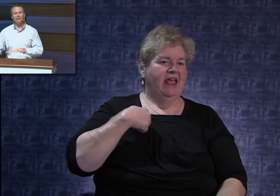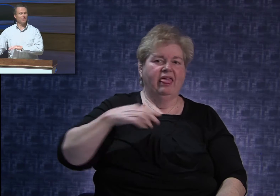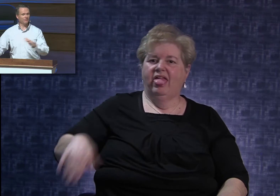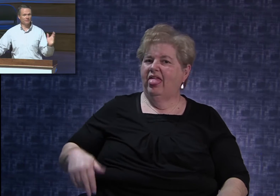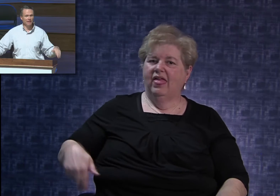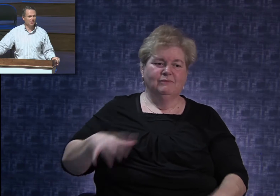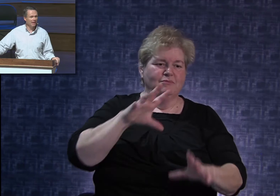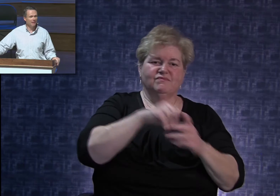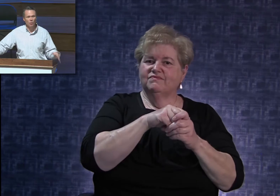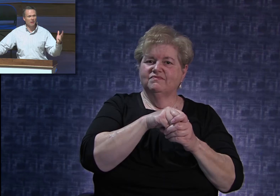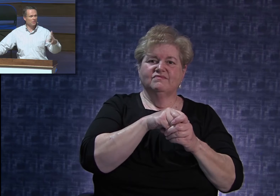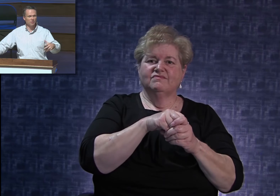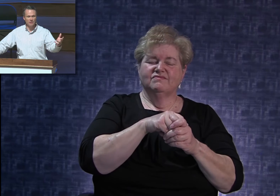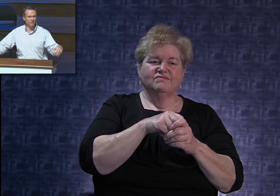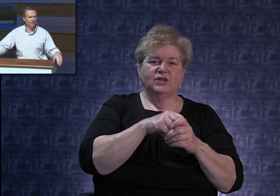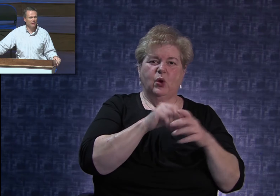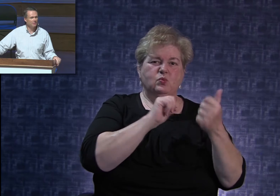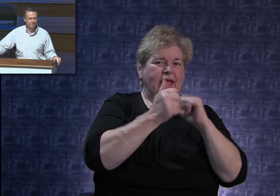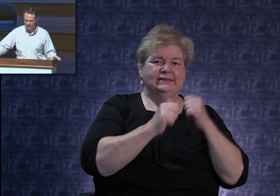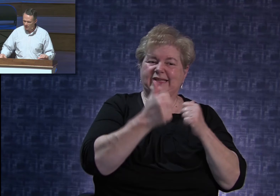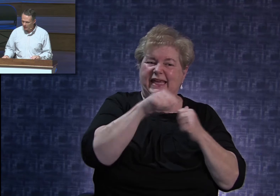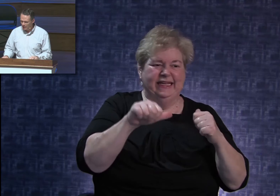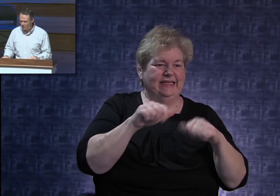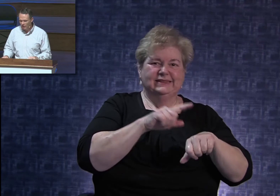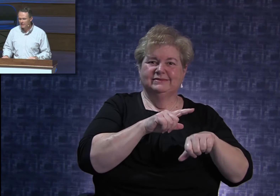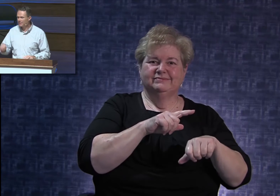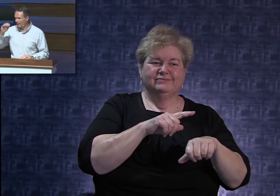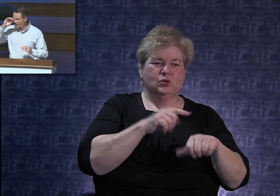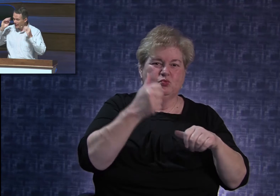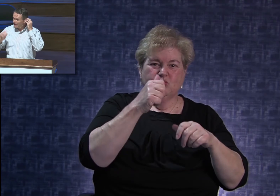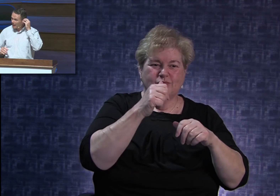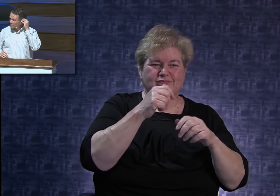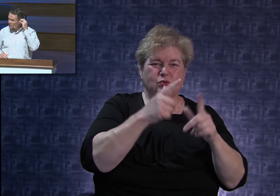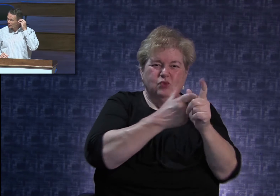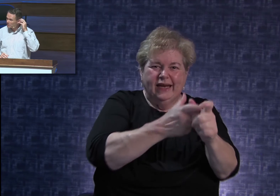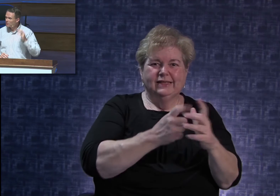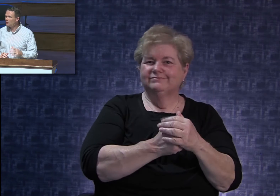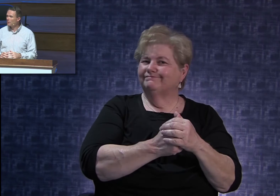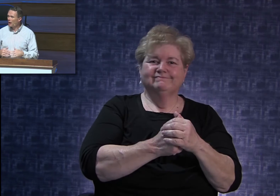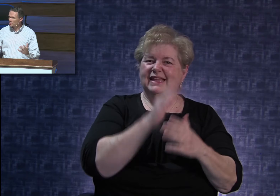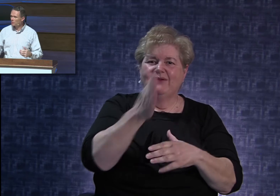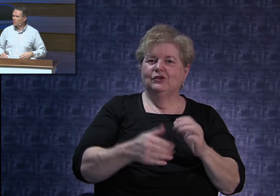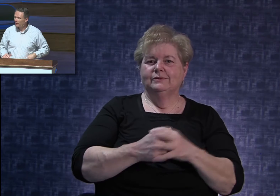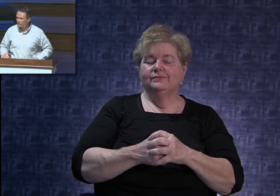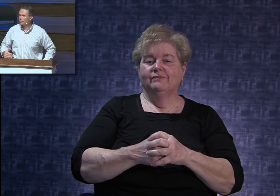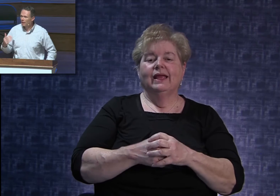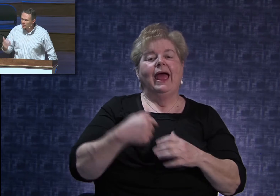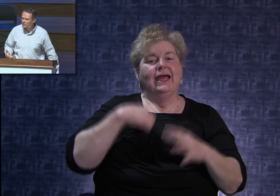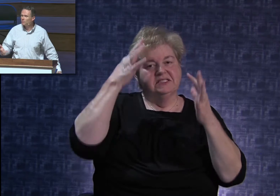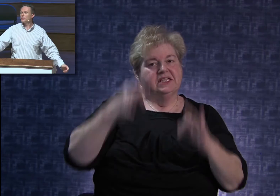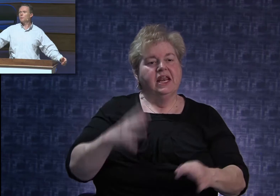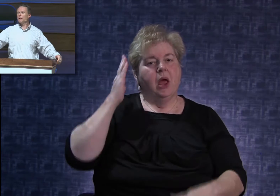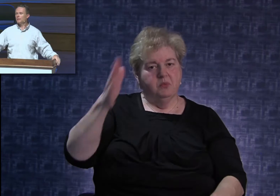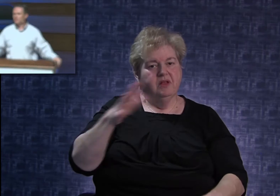my life in a organized race of any kind. And so I decided that I was going to do the hospital a favor, and I was